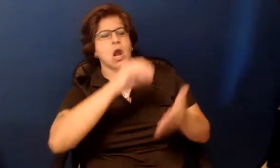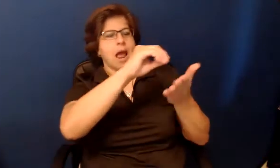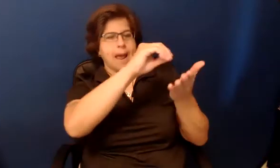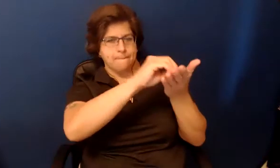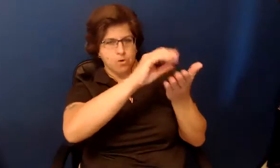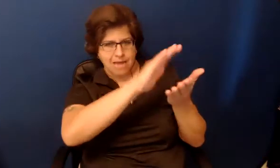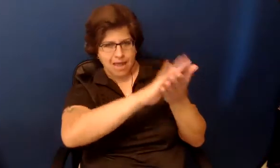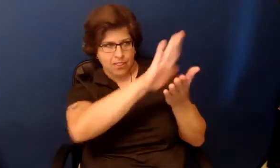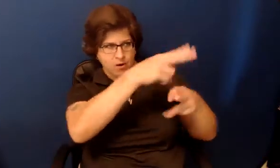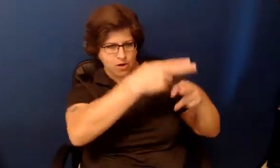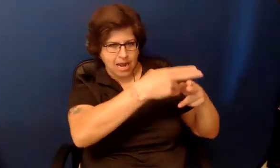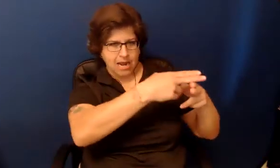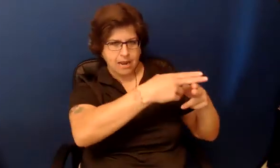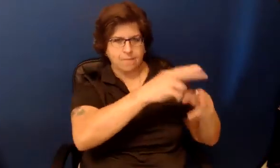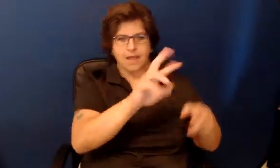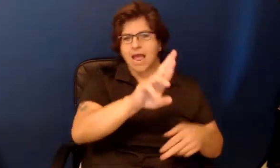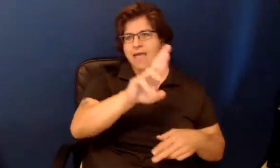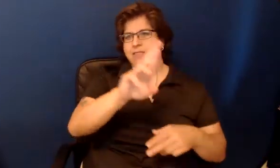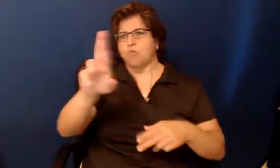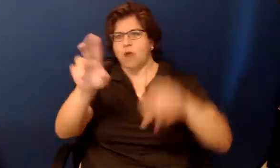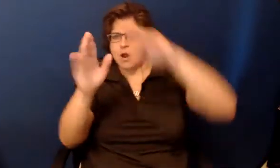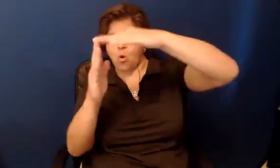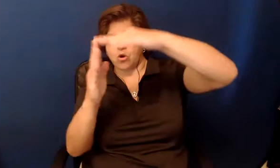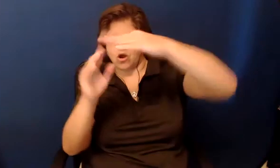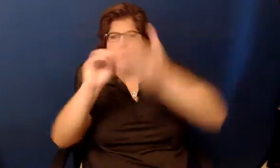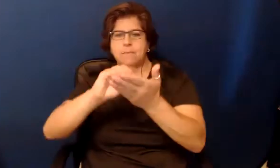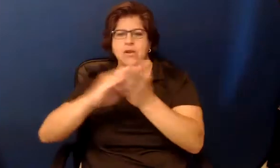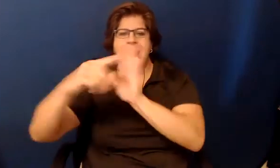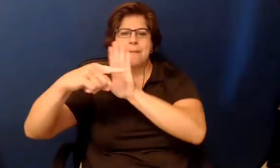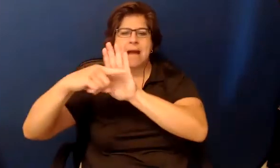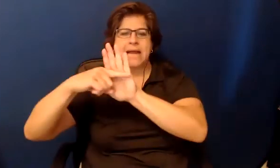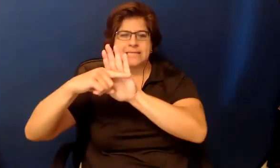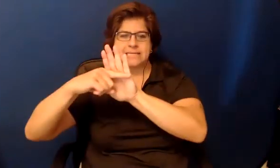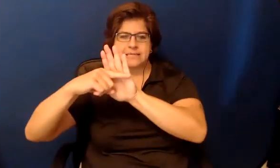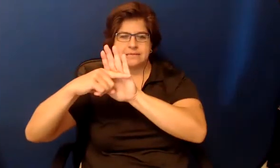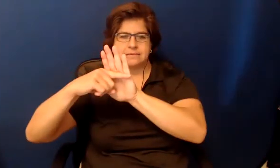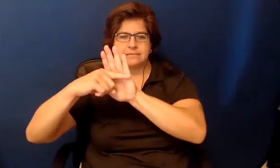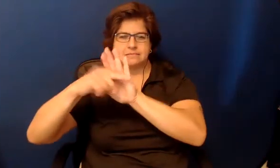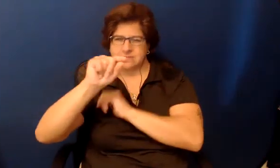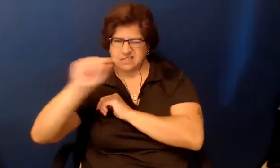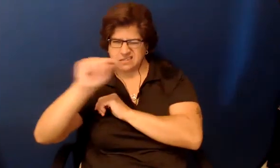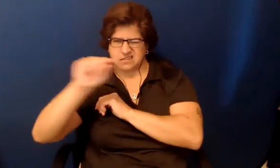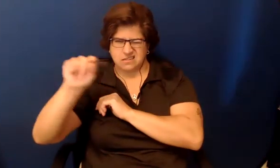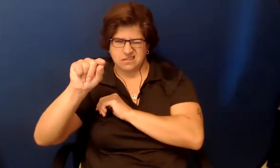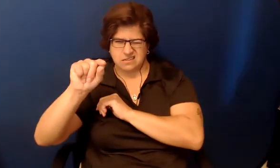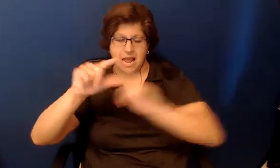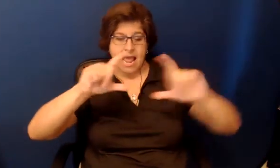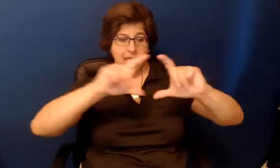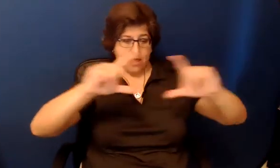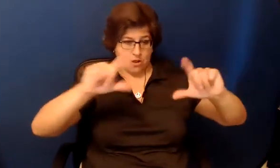up there. Over in the right-hand corner of the 3x5 card, I was to put a minus sign, and then in the body of